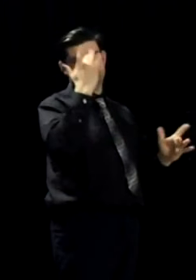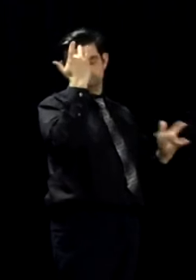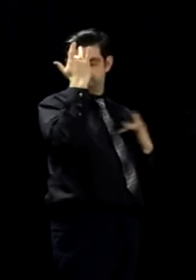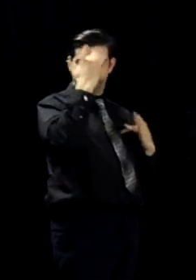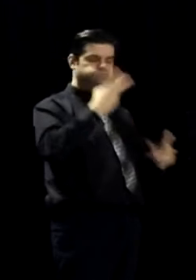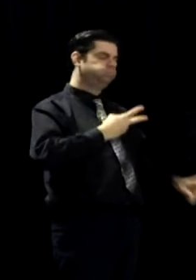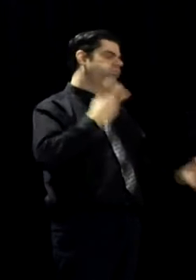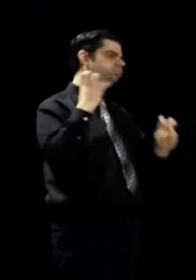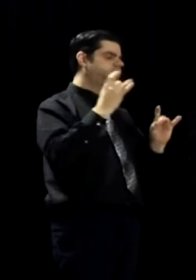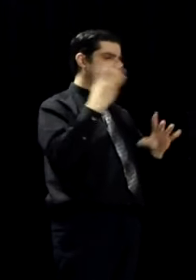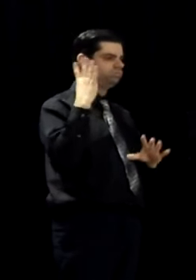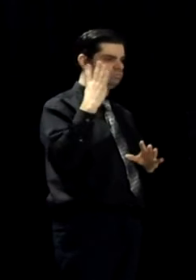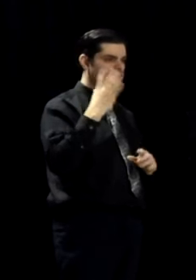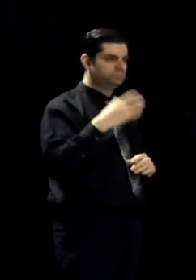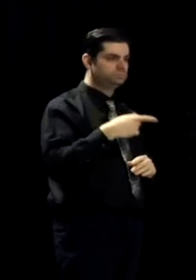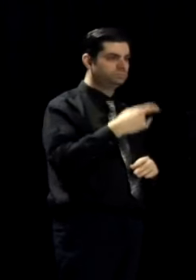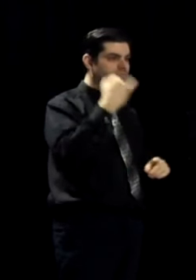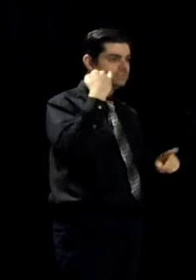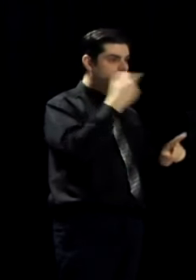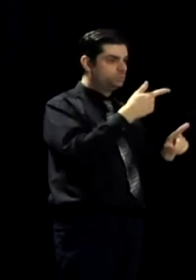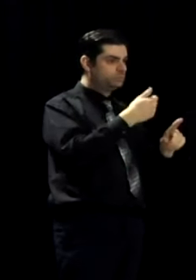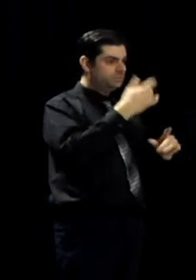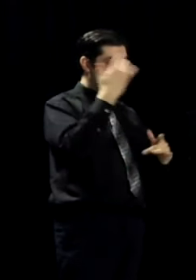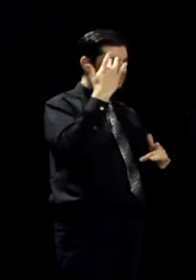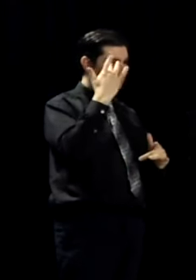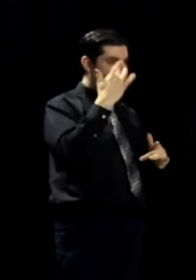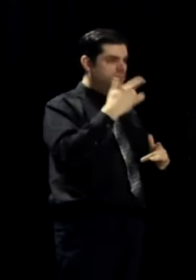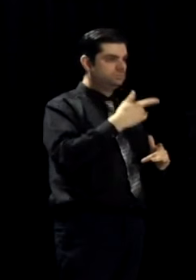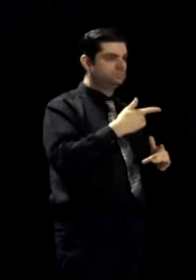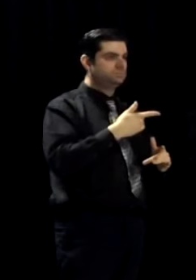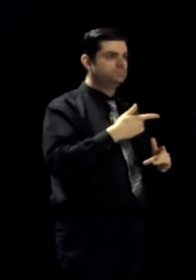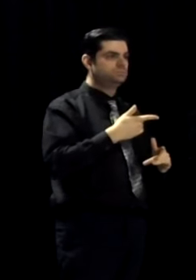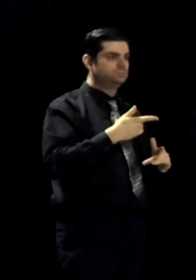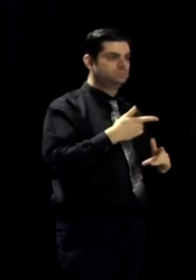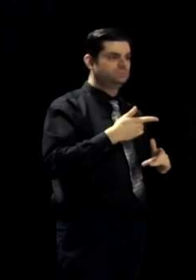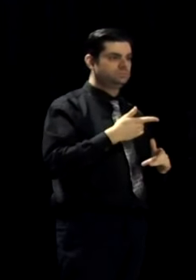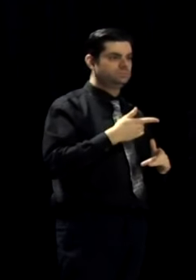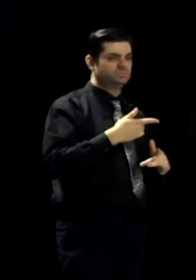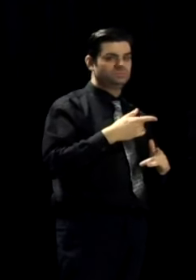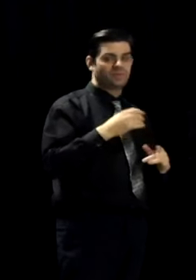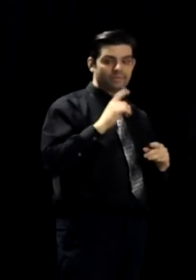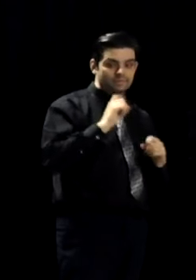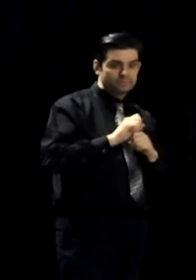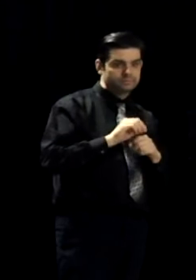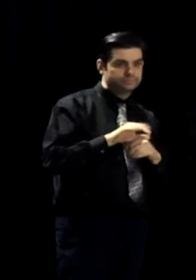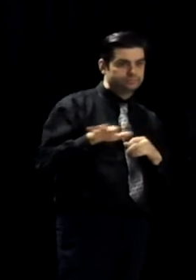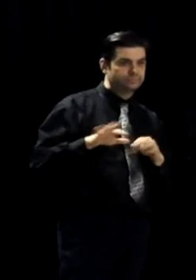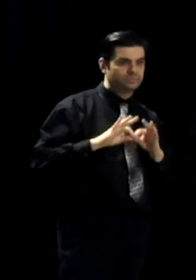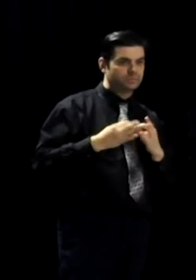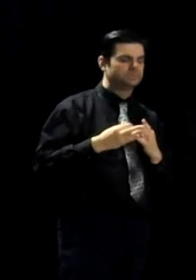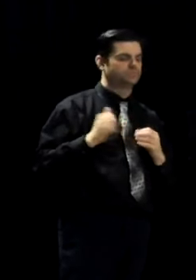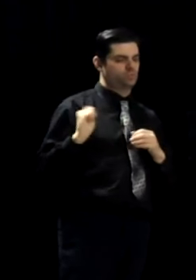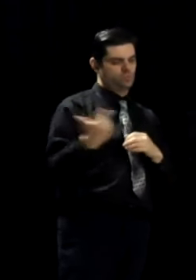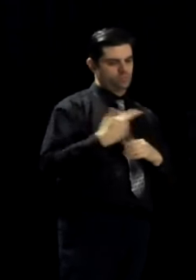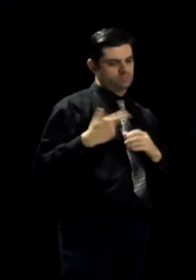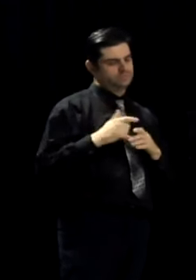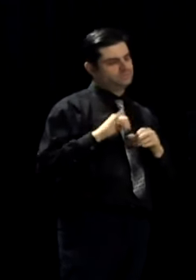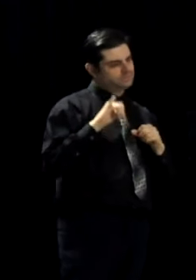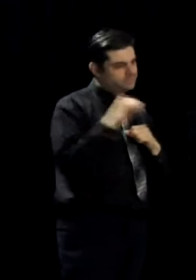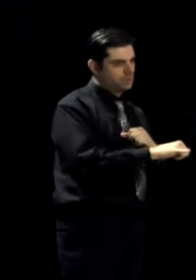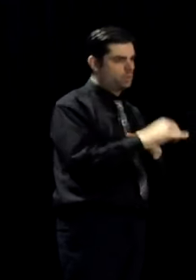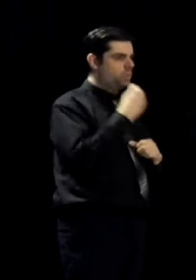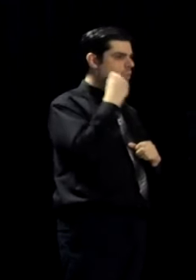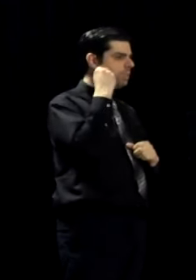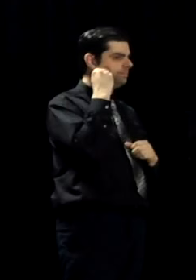14 days, and you could be out of that. So this is about saving life. It's about being cognizant. Certainly,